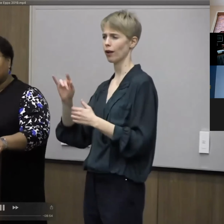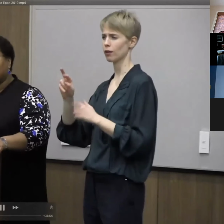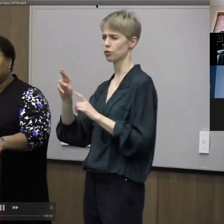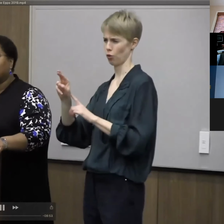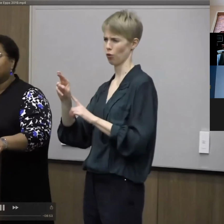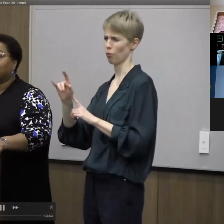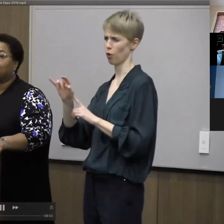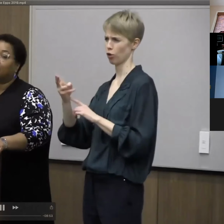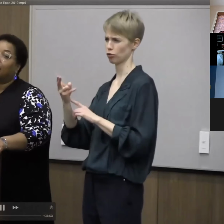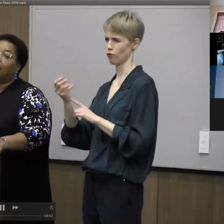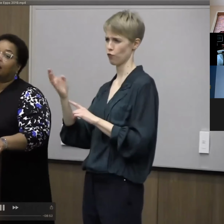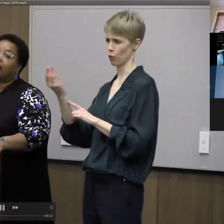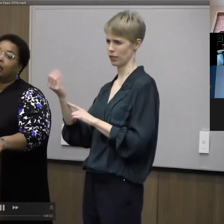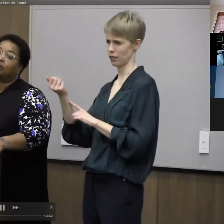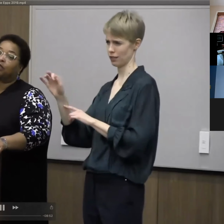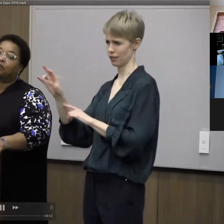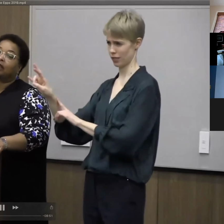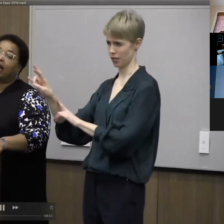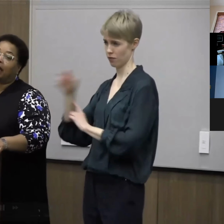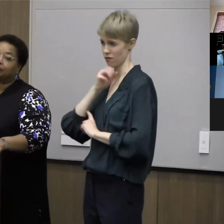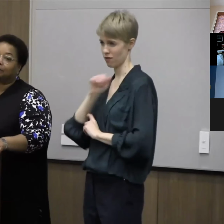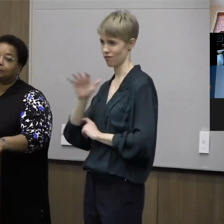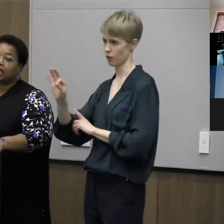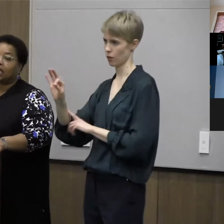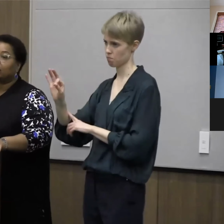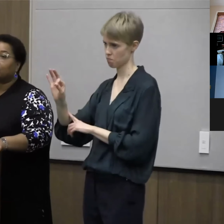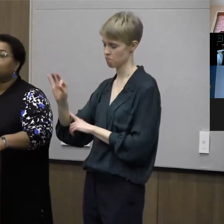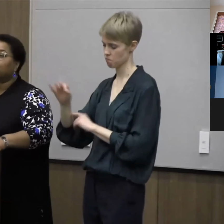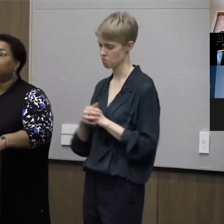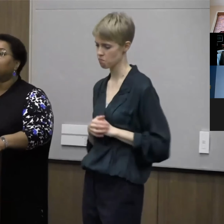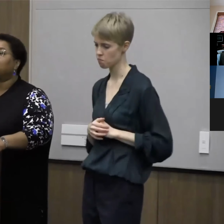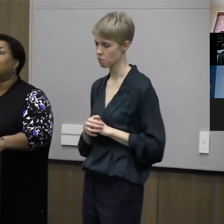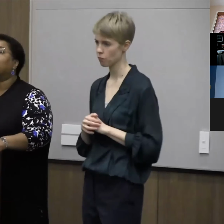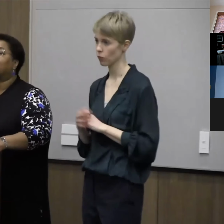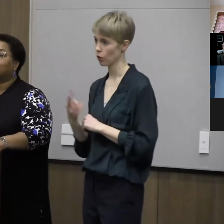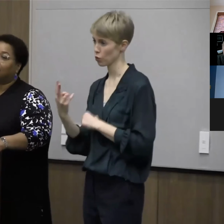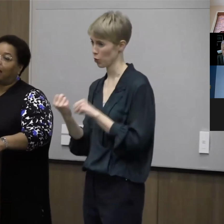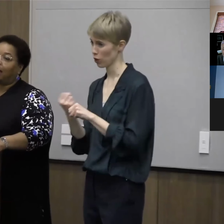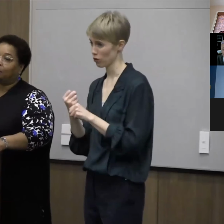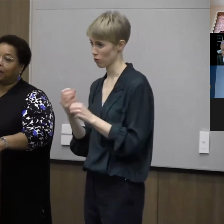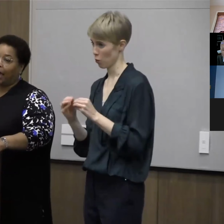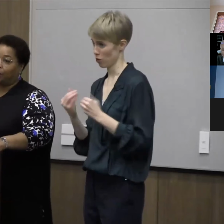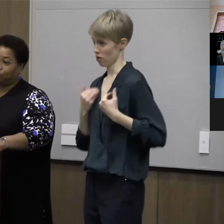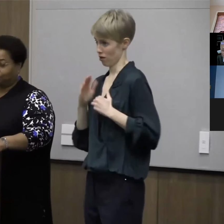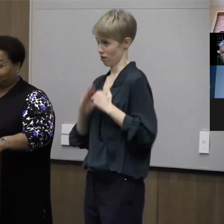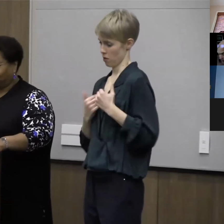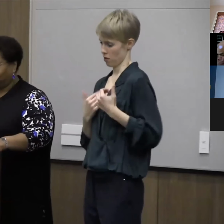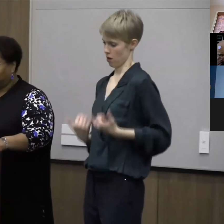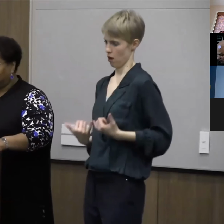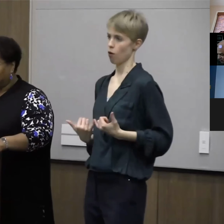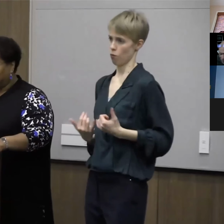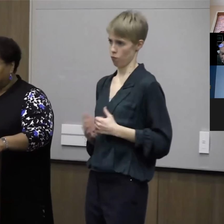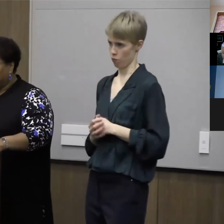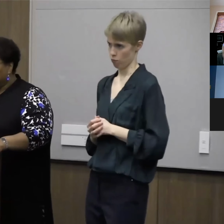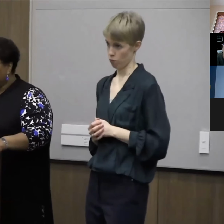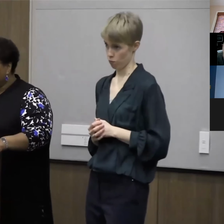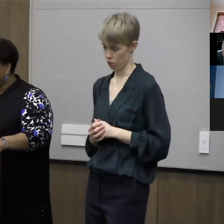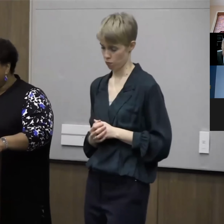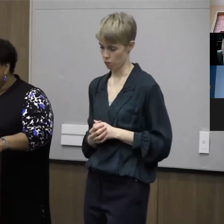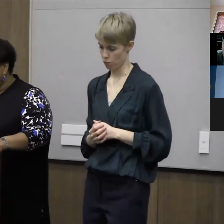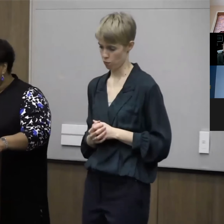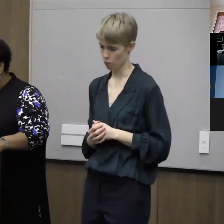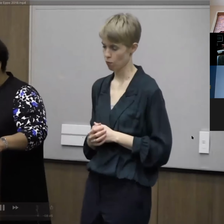14th, 1977, at the age of 59. She was 2 years younger than I am now.